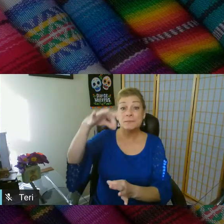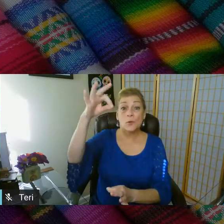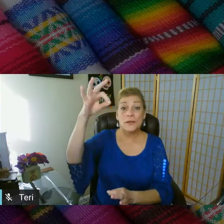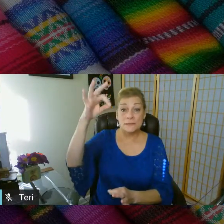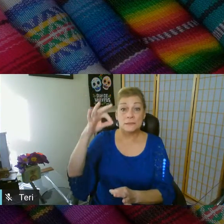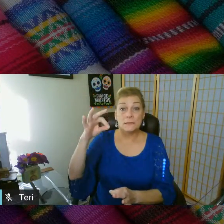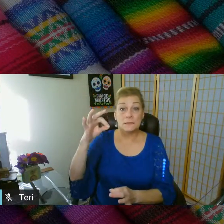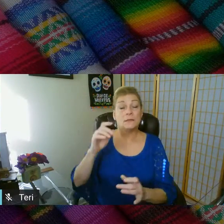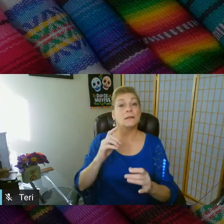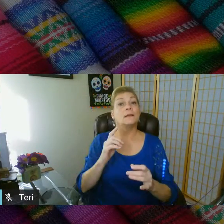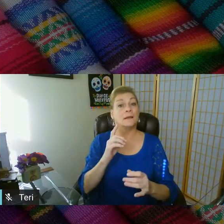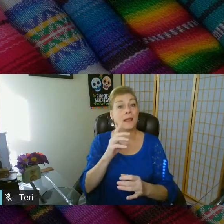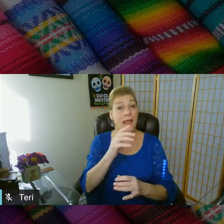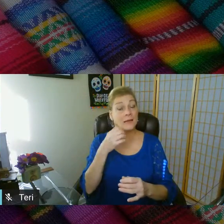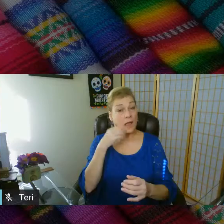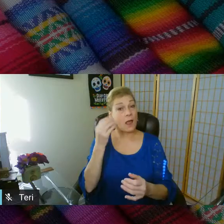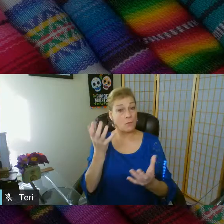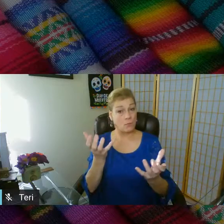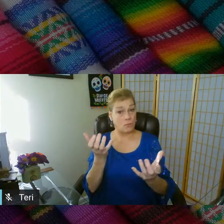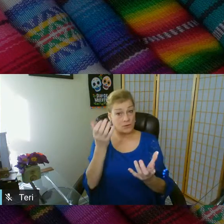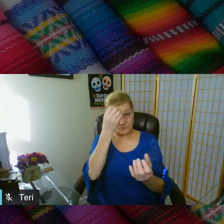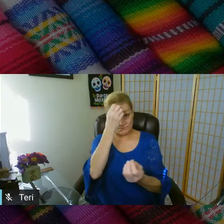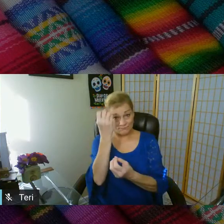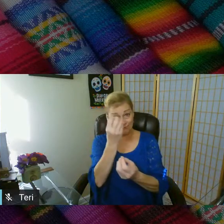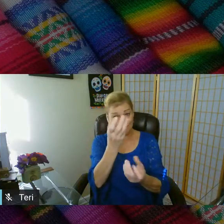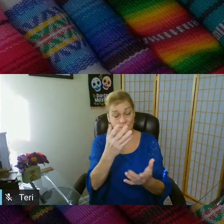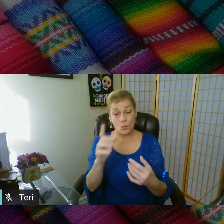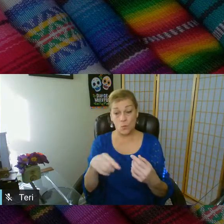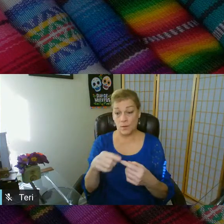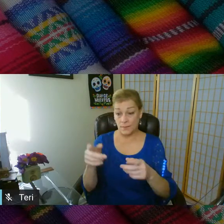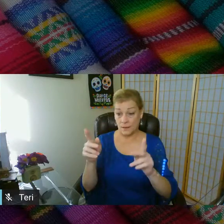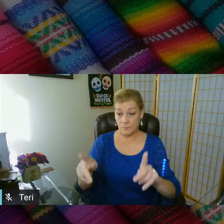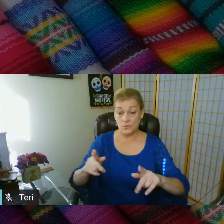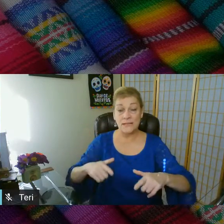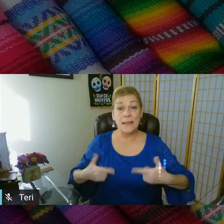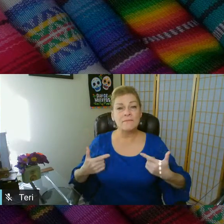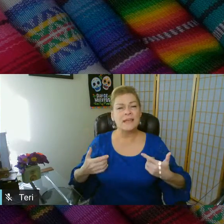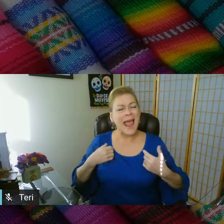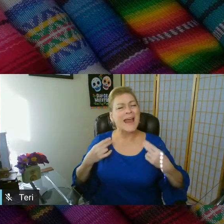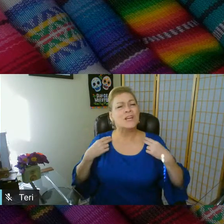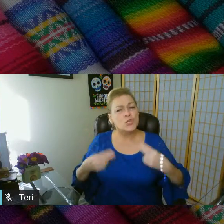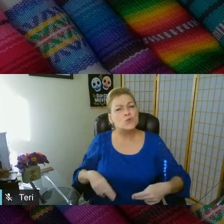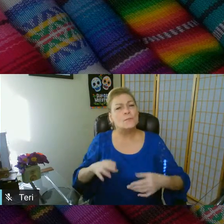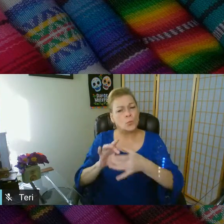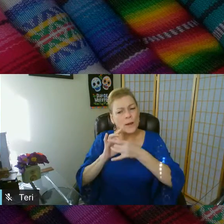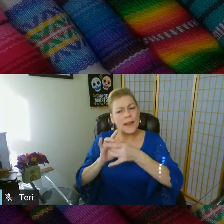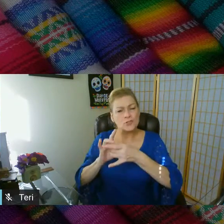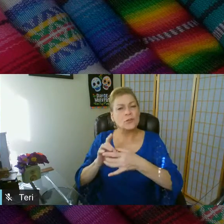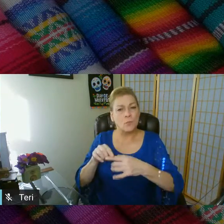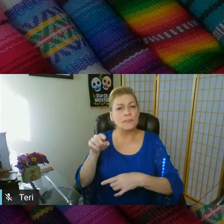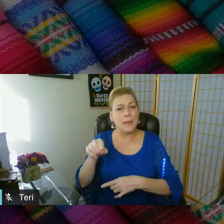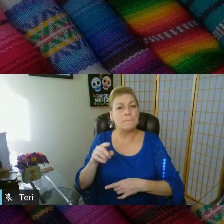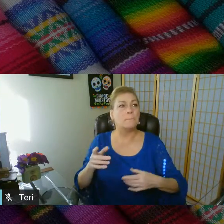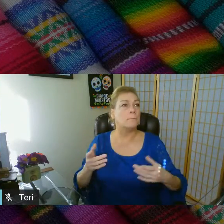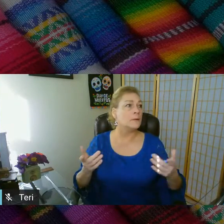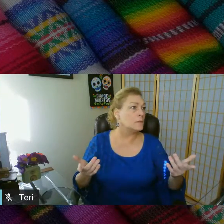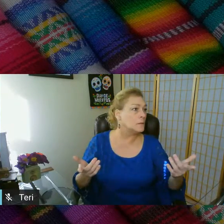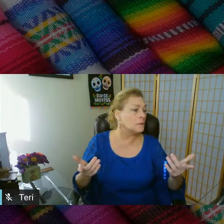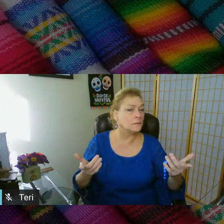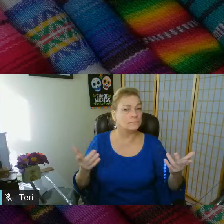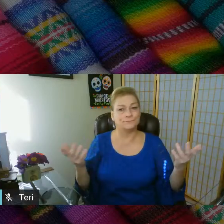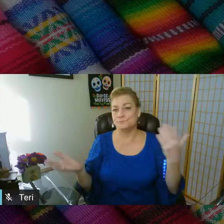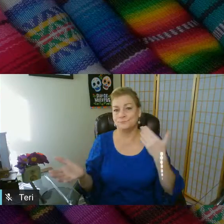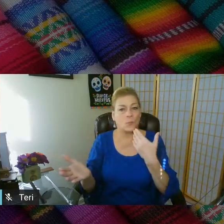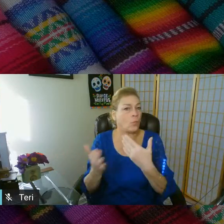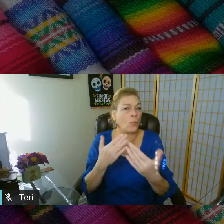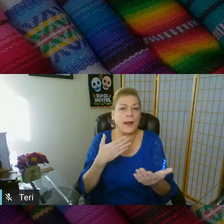acknowledge that when our loved ones were living, we had very human relationships with them, whether it was father, daughter,